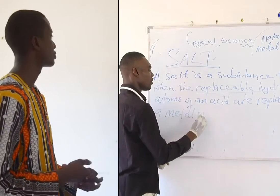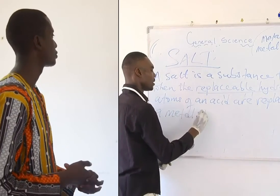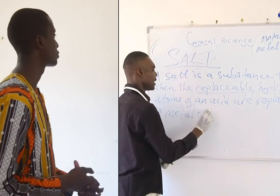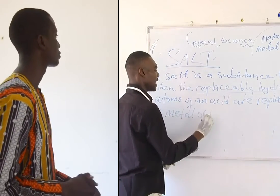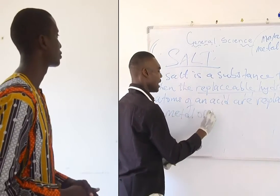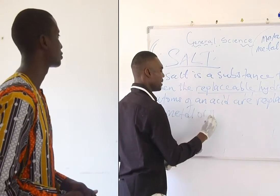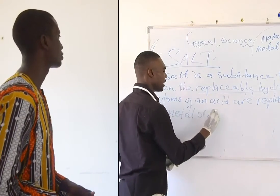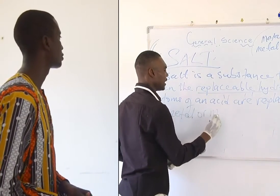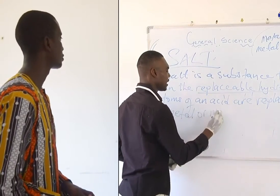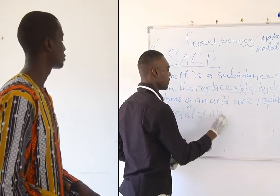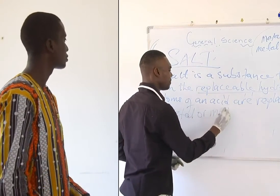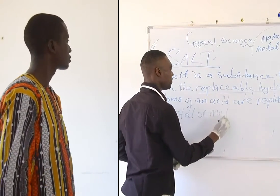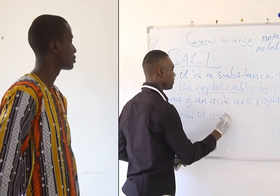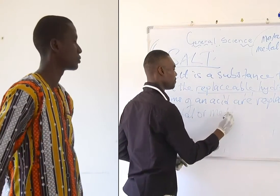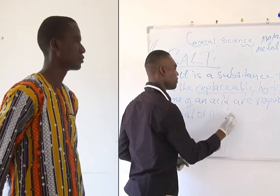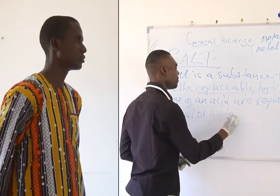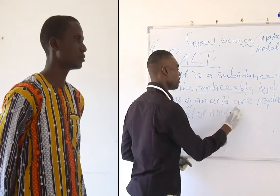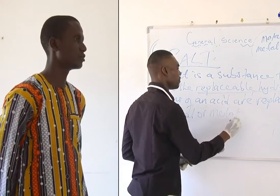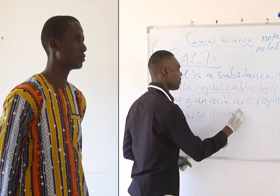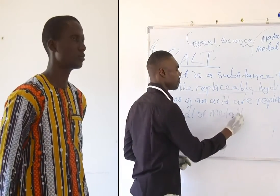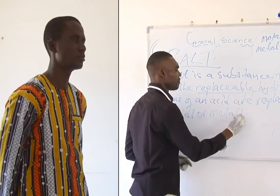metal, or we say a metallic